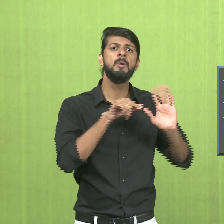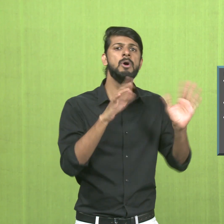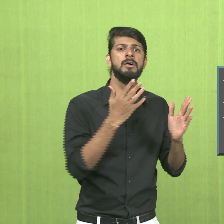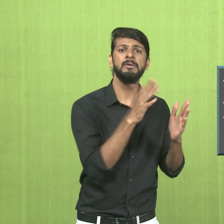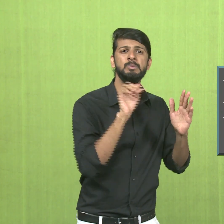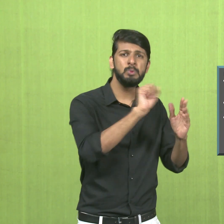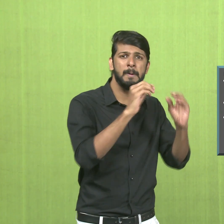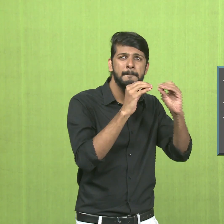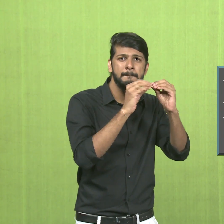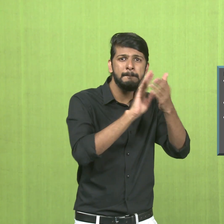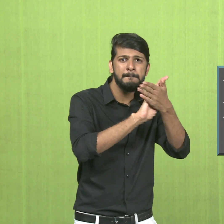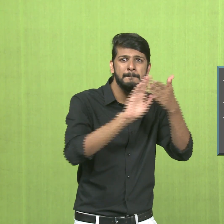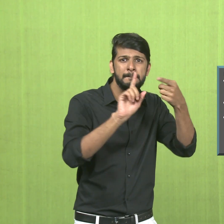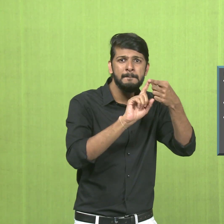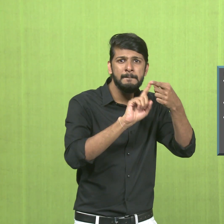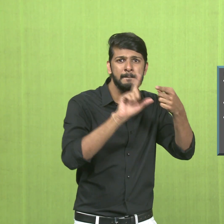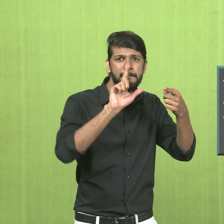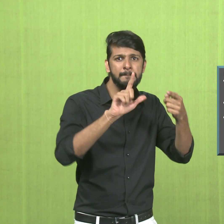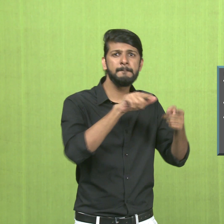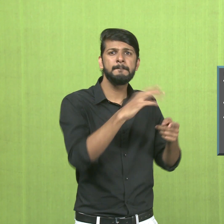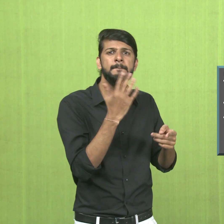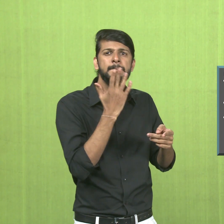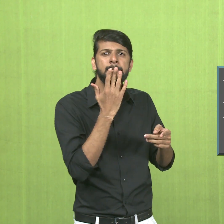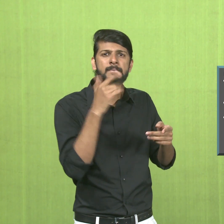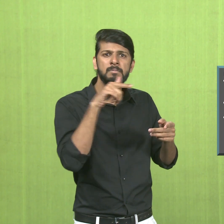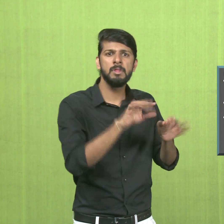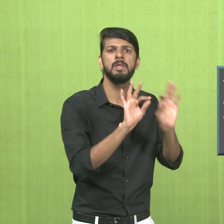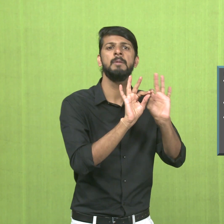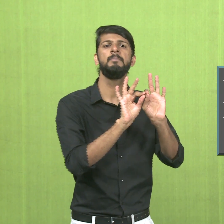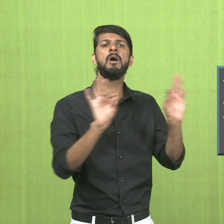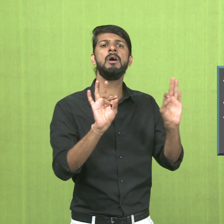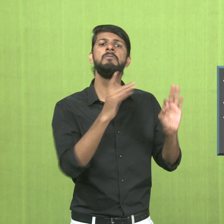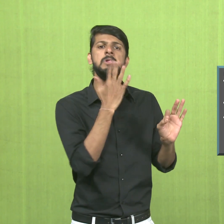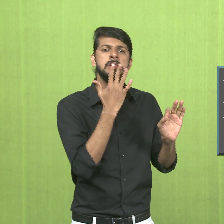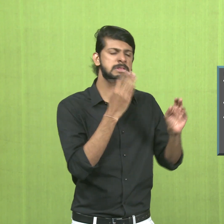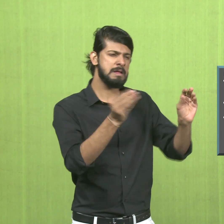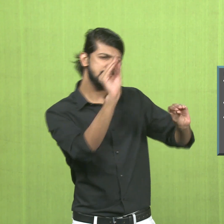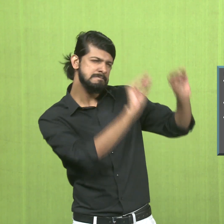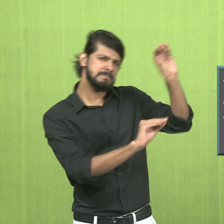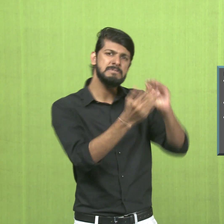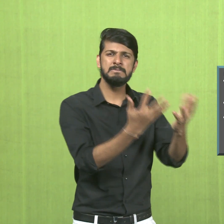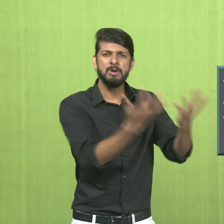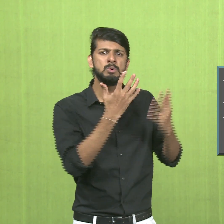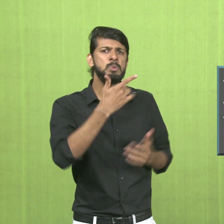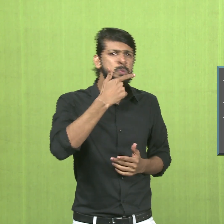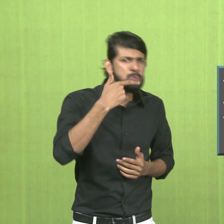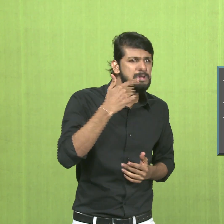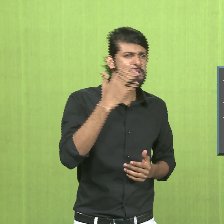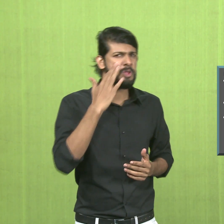meaning the story and the rituals are similar, but the color combination is distinct.